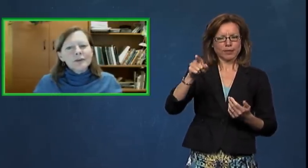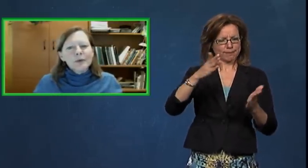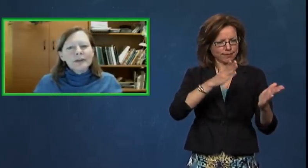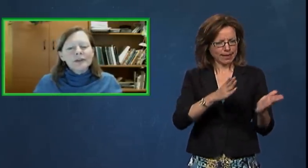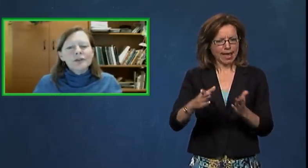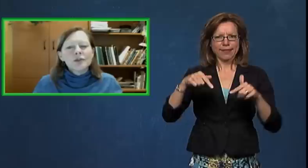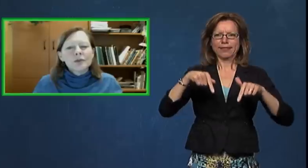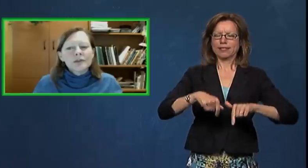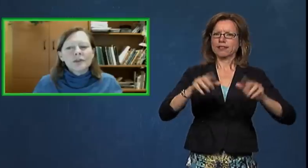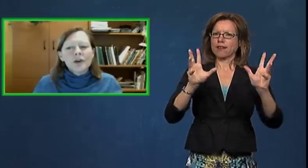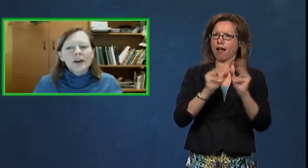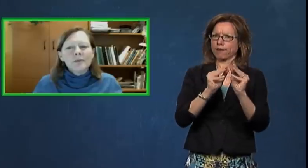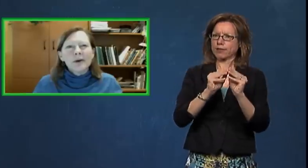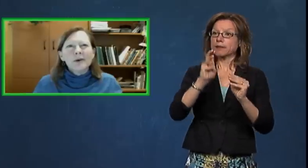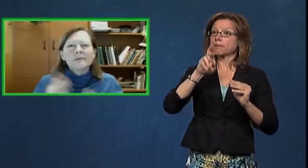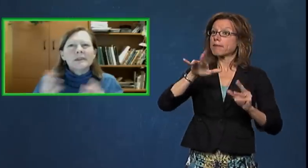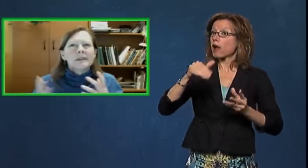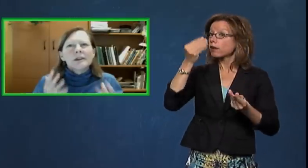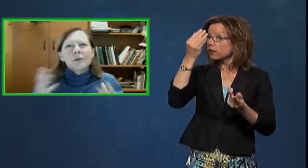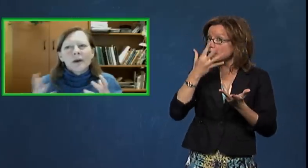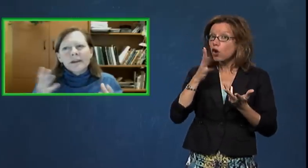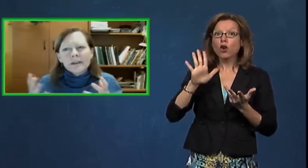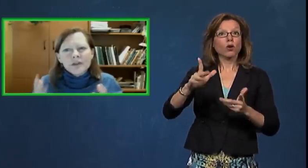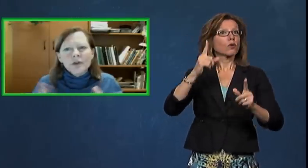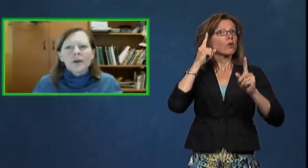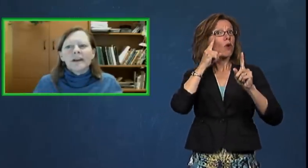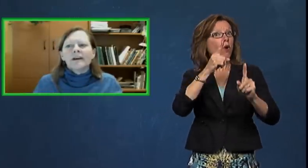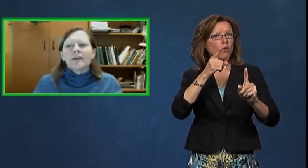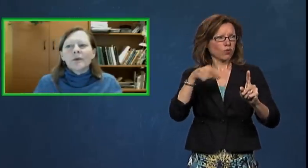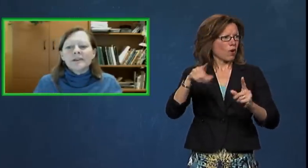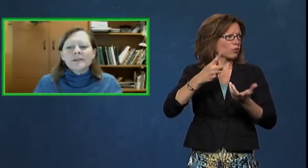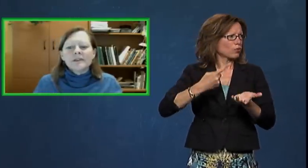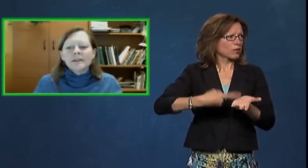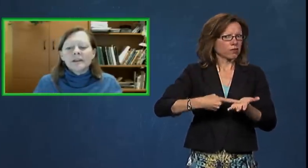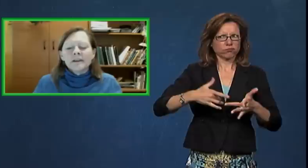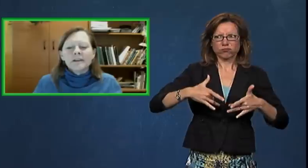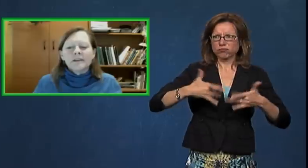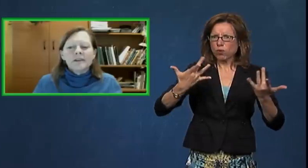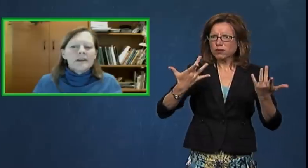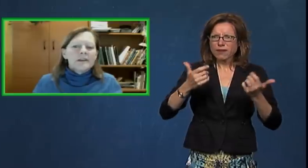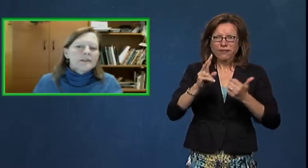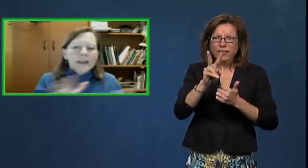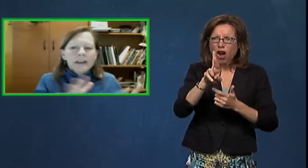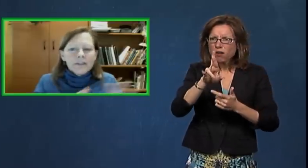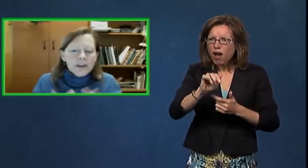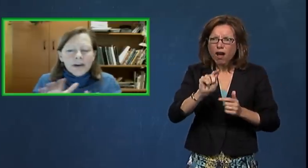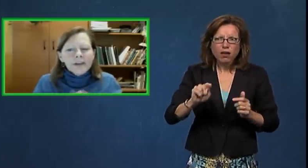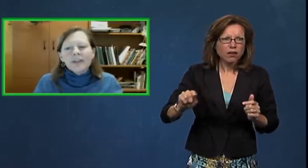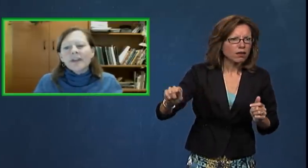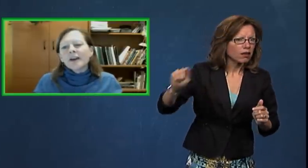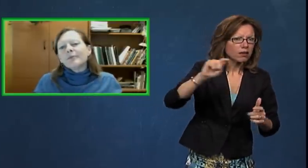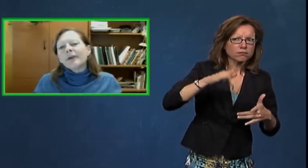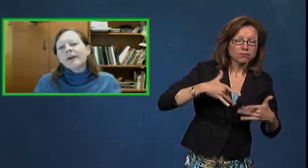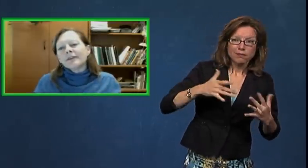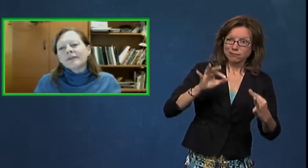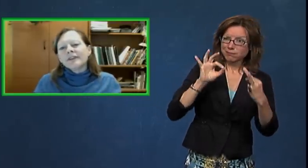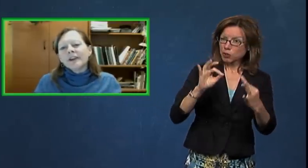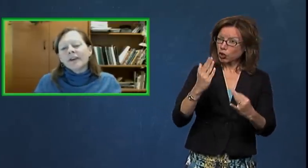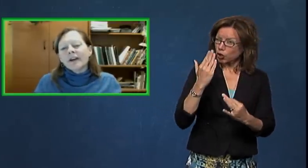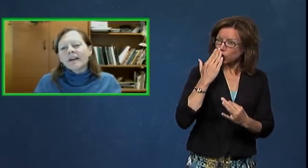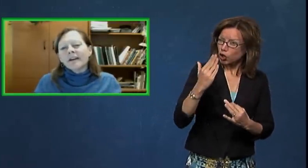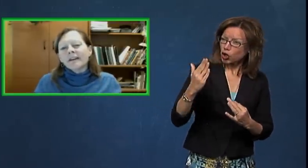things we want to do is to talk about what is going on, what is the state of the art in that part